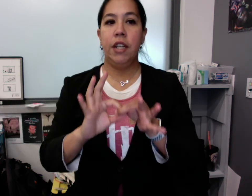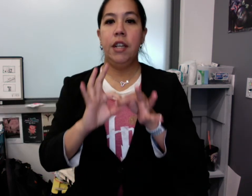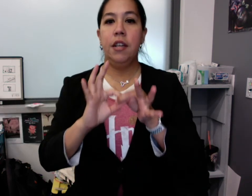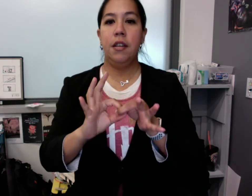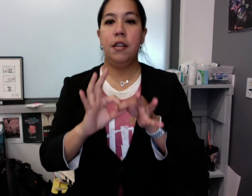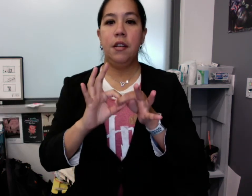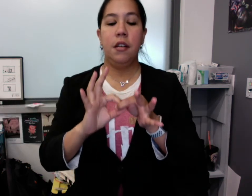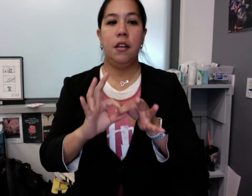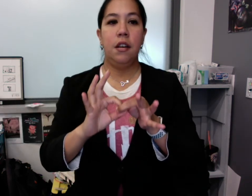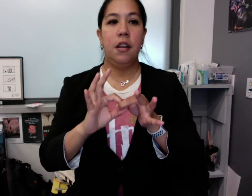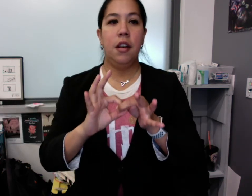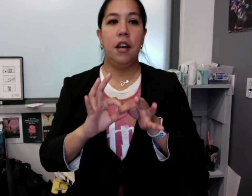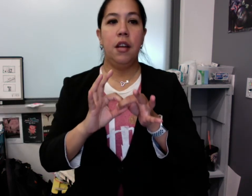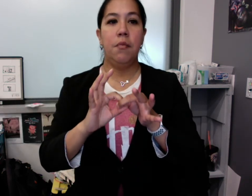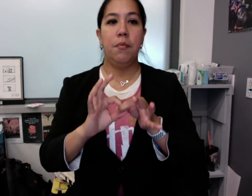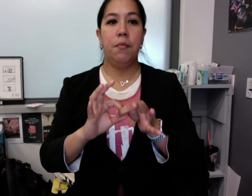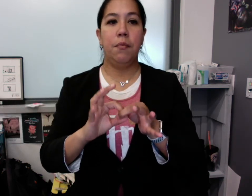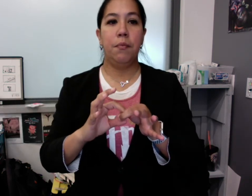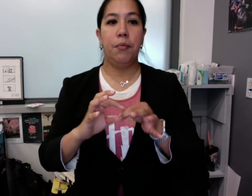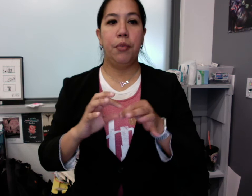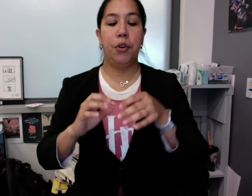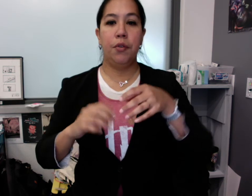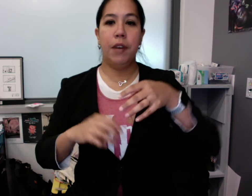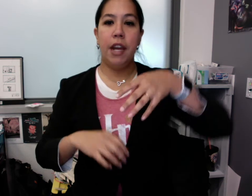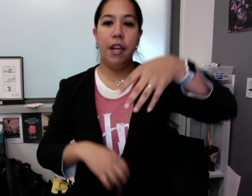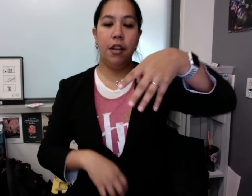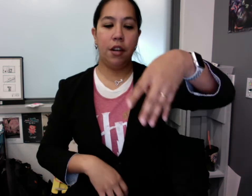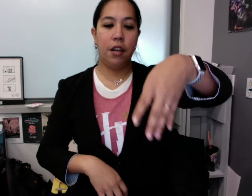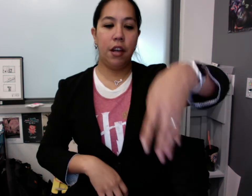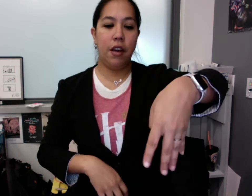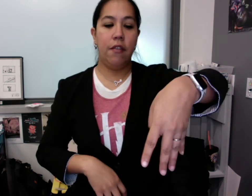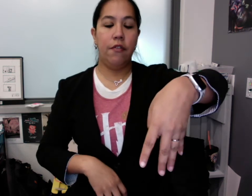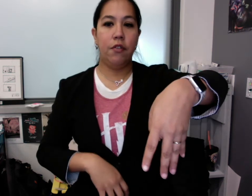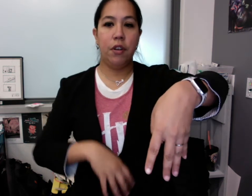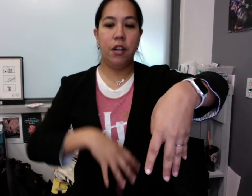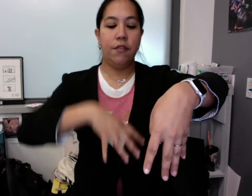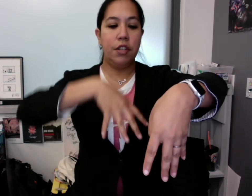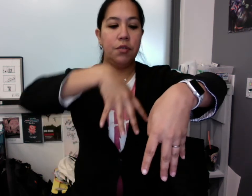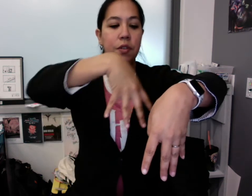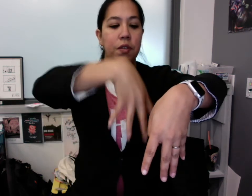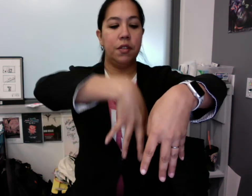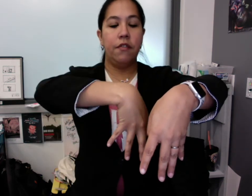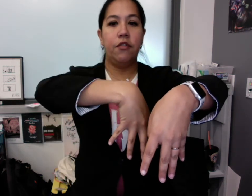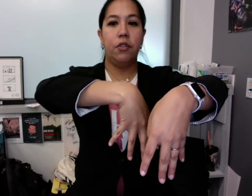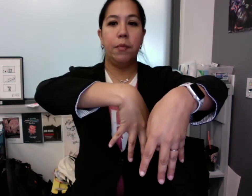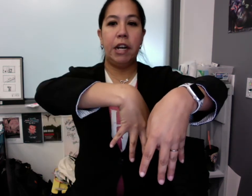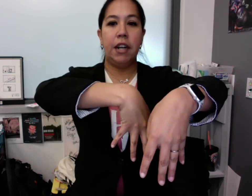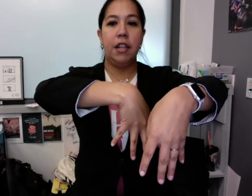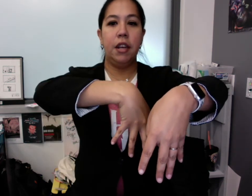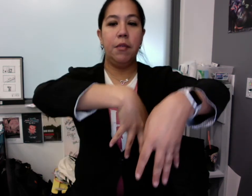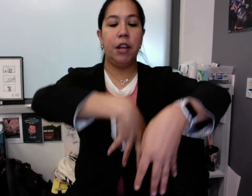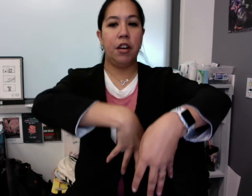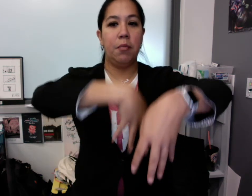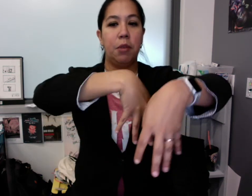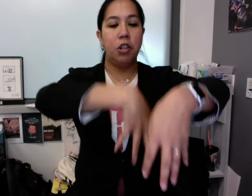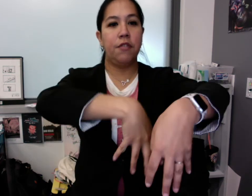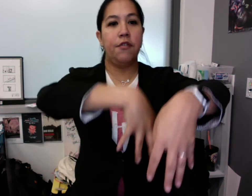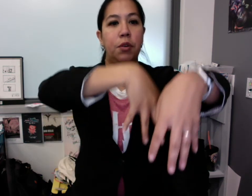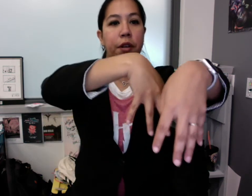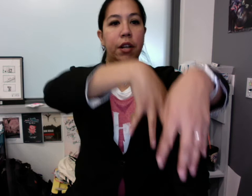Joining and parade, you're going to have 4 individuals and 4 behind them, and they're going to march forward a couple